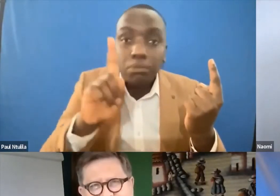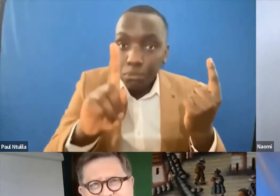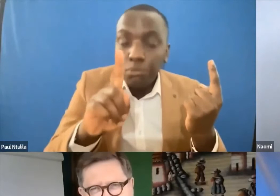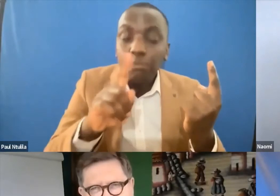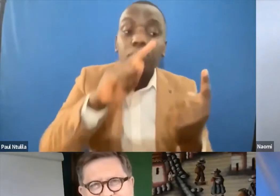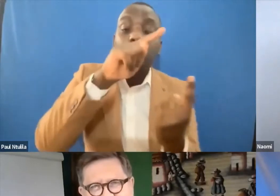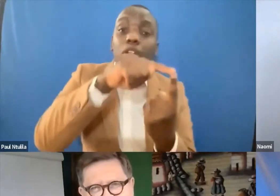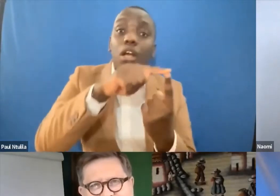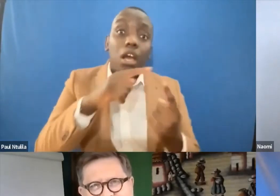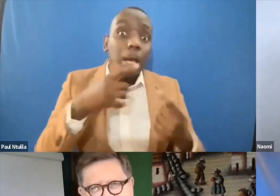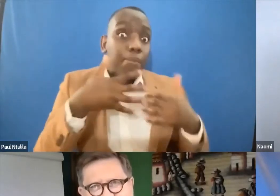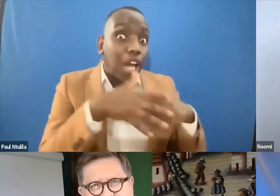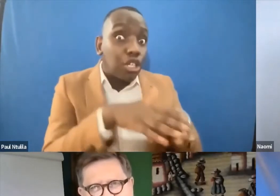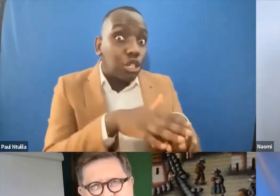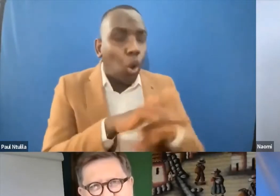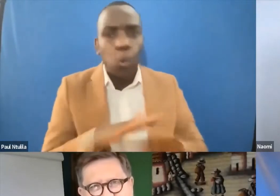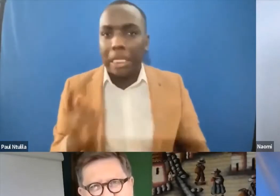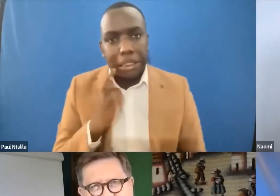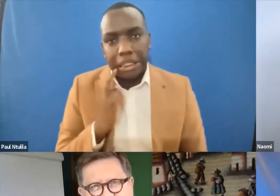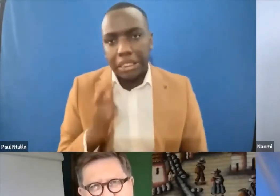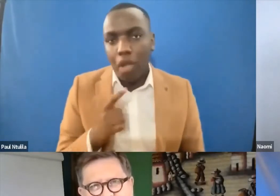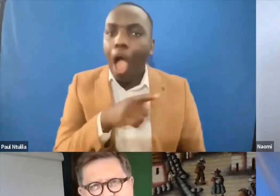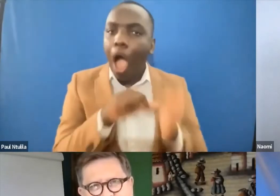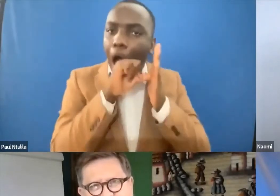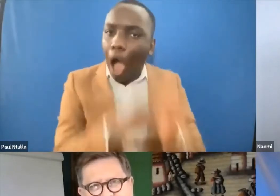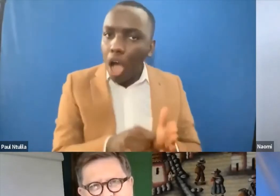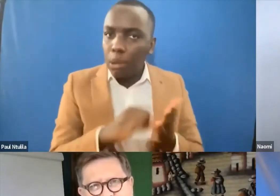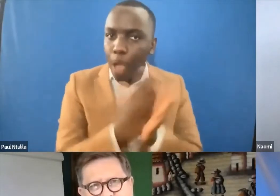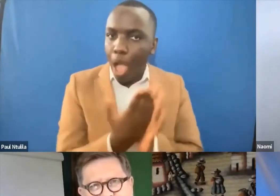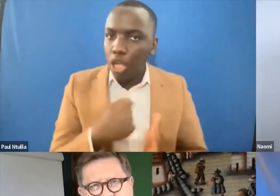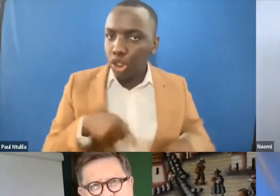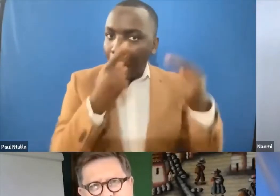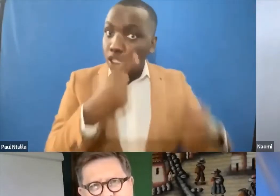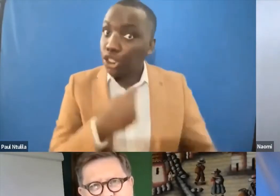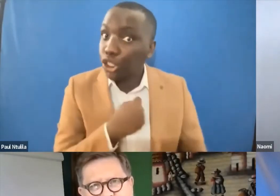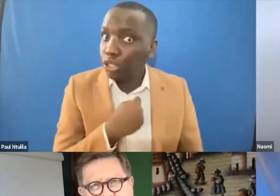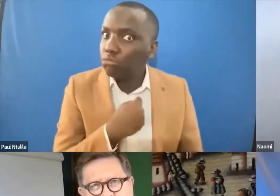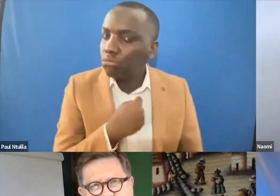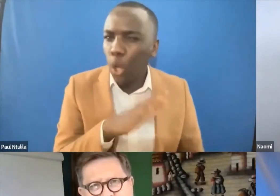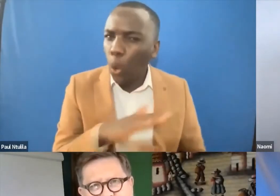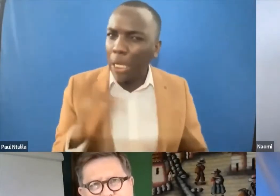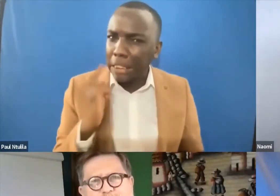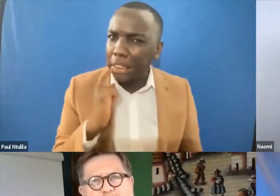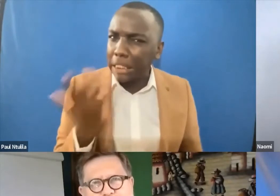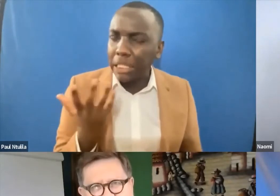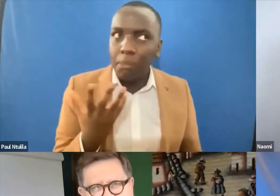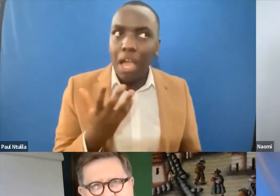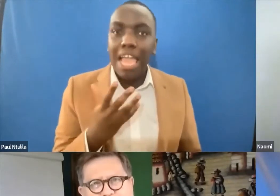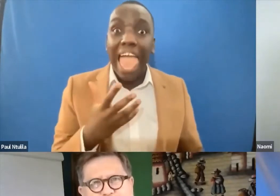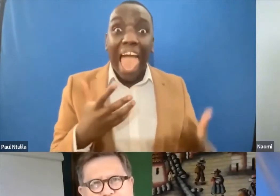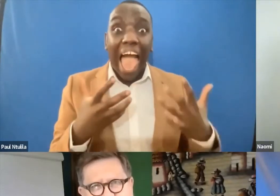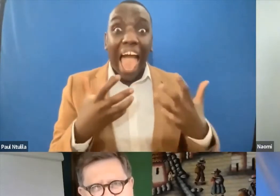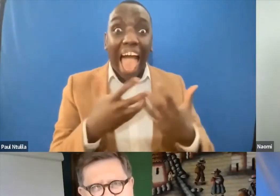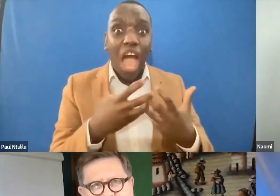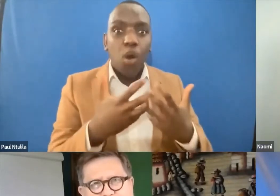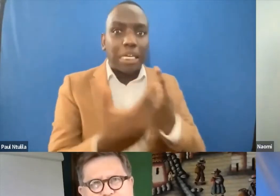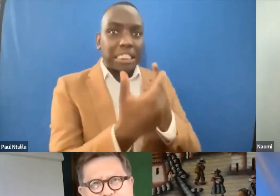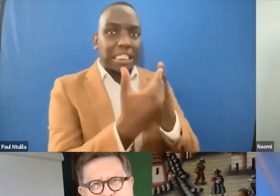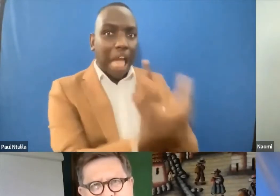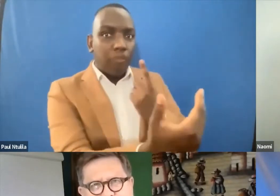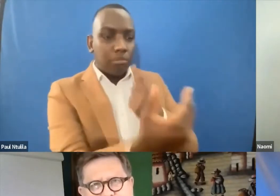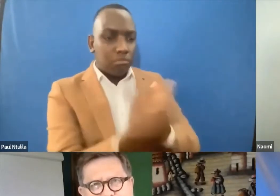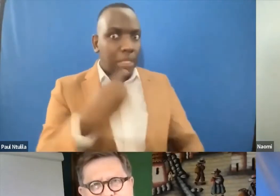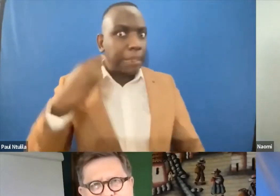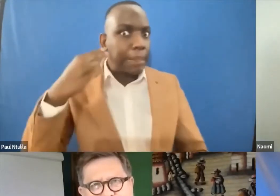There are some deaf people who are very skilled communicators within their own community, but within the mainstream hearing